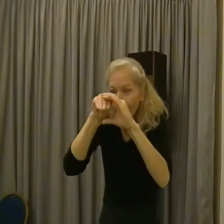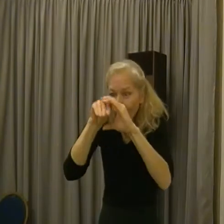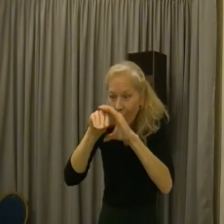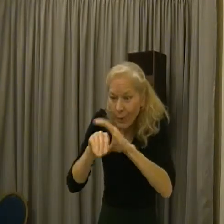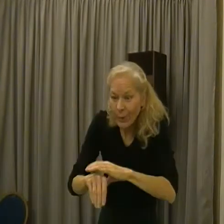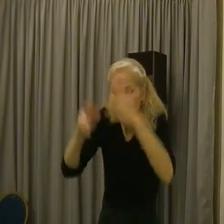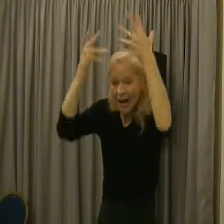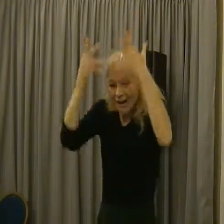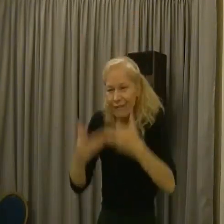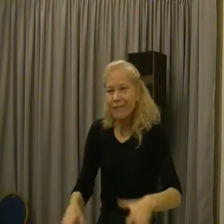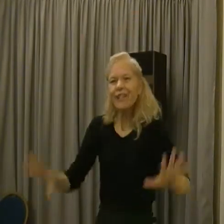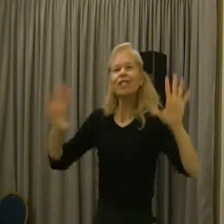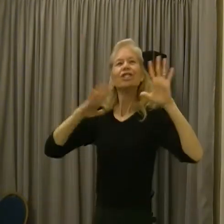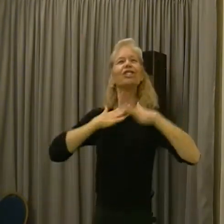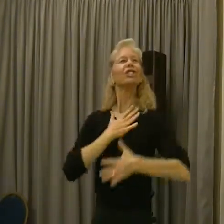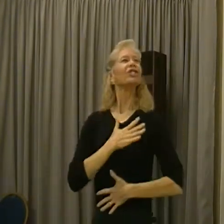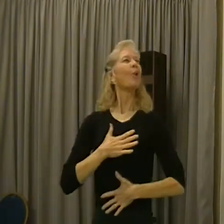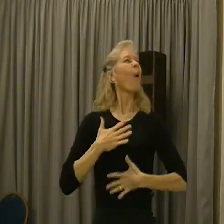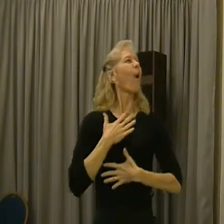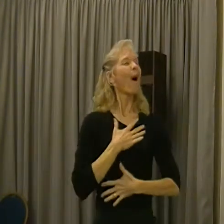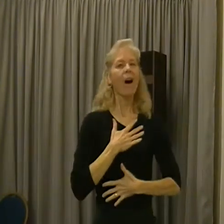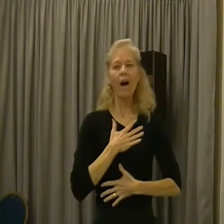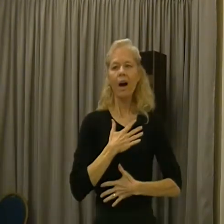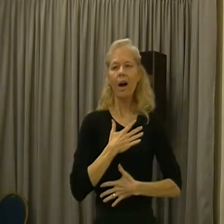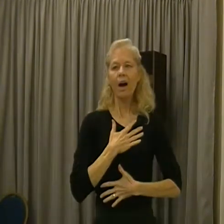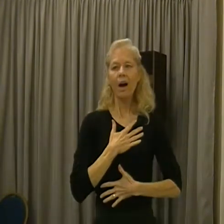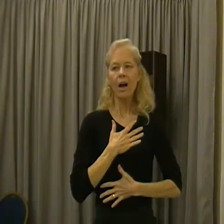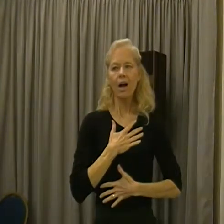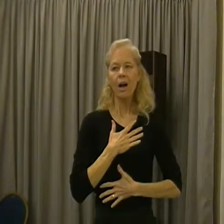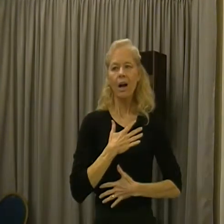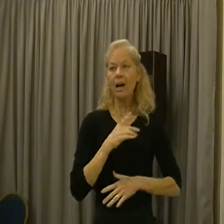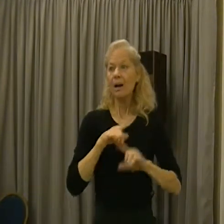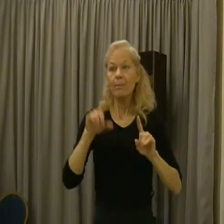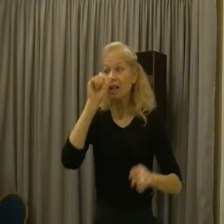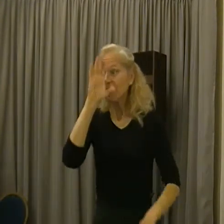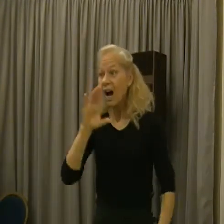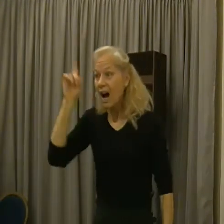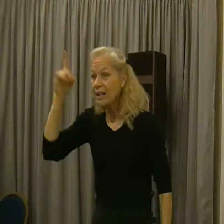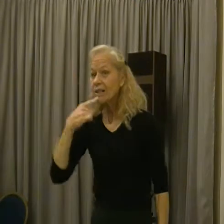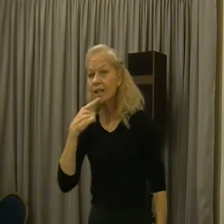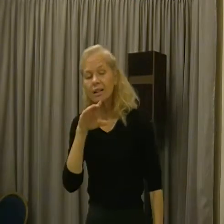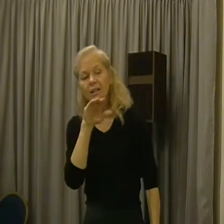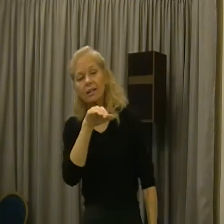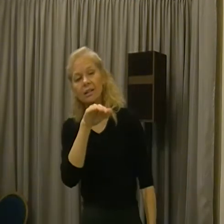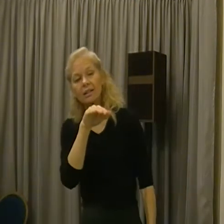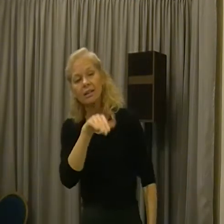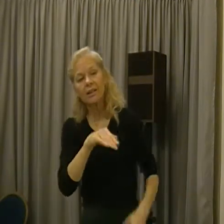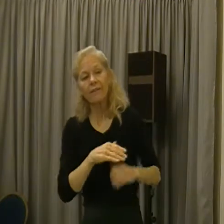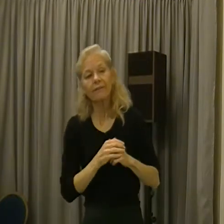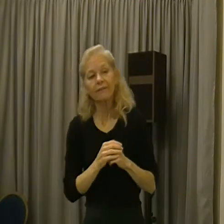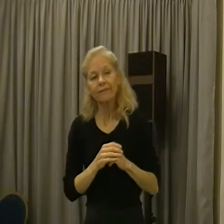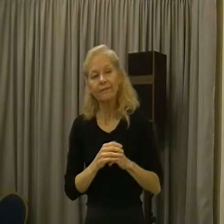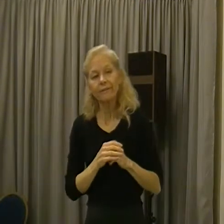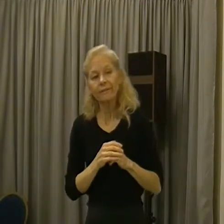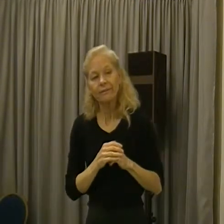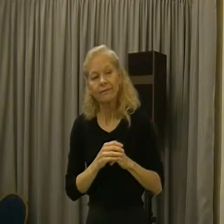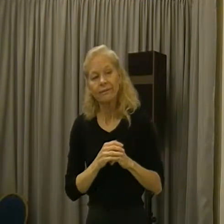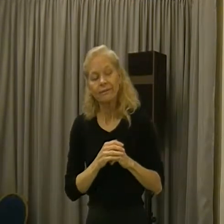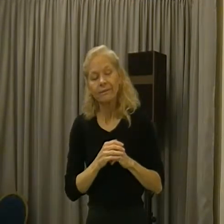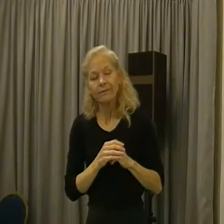money that guy had. The priest that went by, he wouldn't help the poor guy that was laying half dead